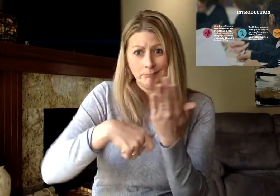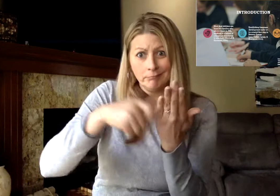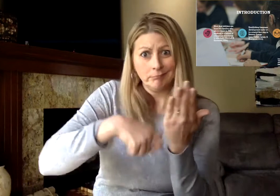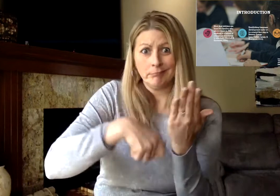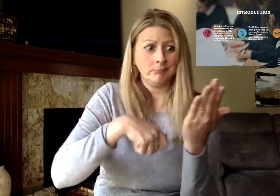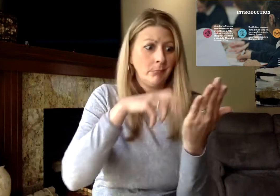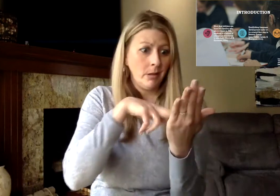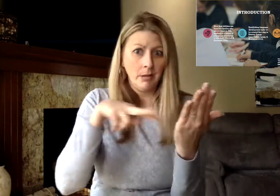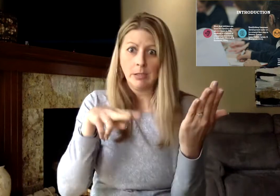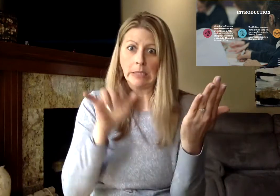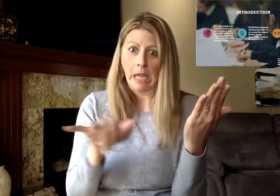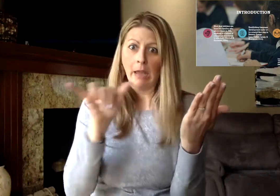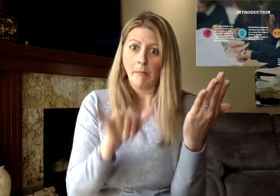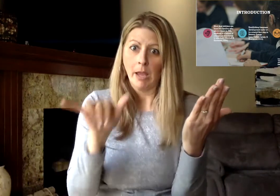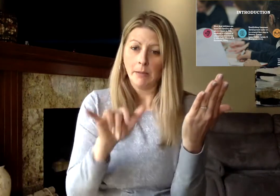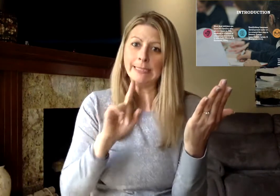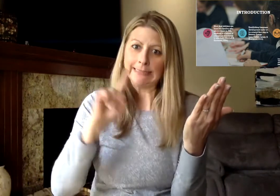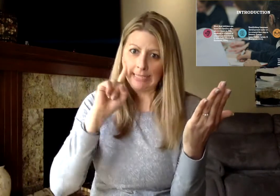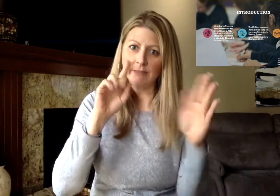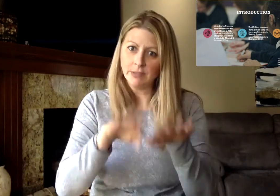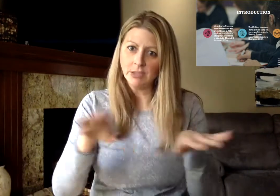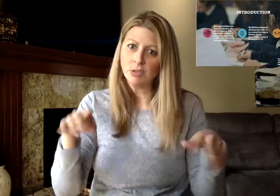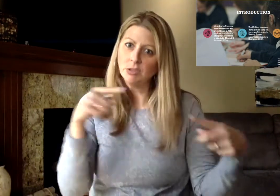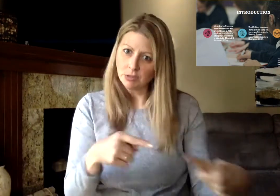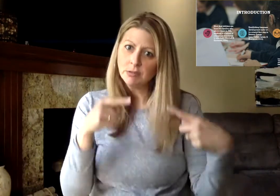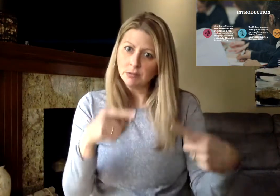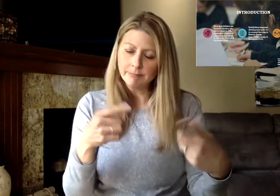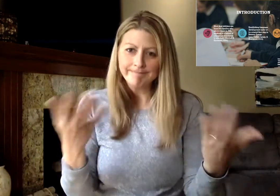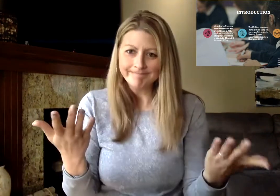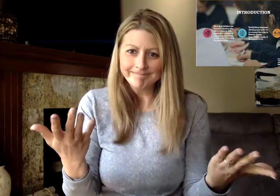and research articles, when I read, they said the same thing. Deaf children struggle.